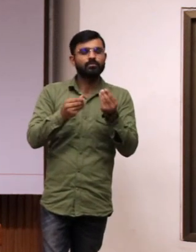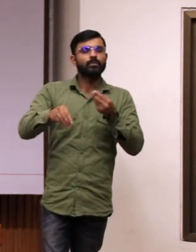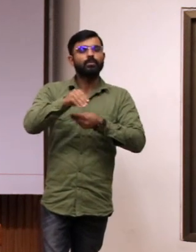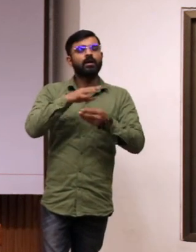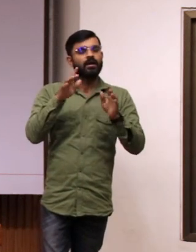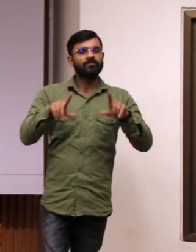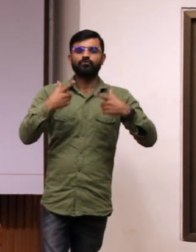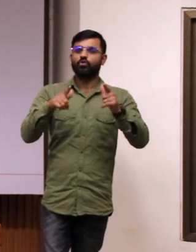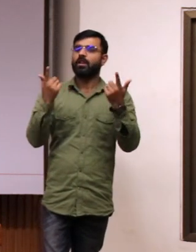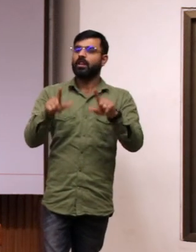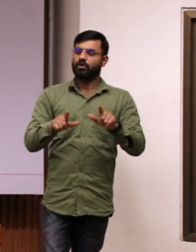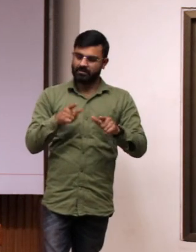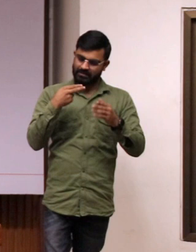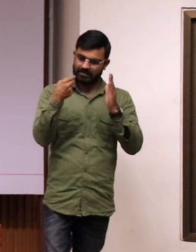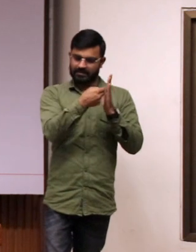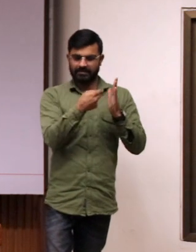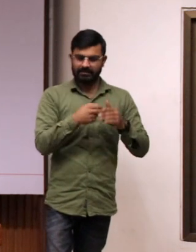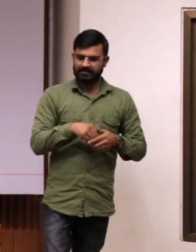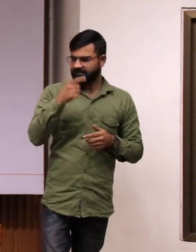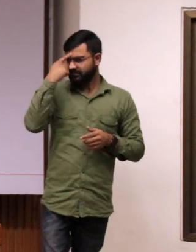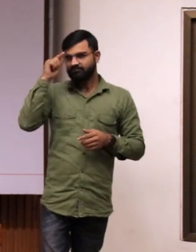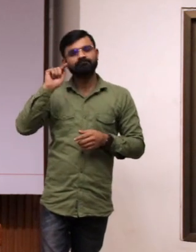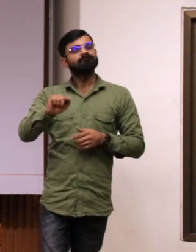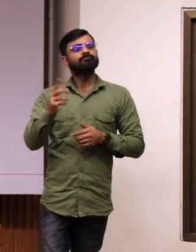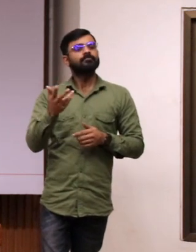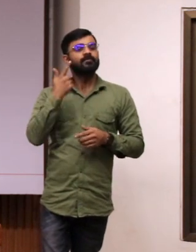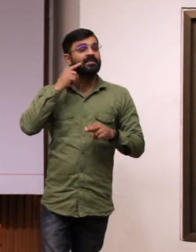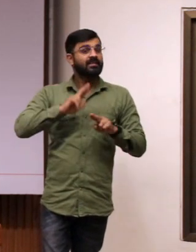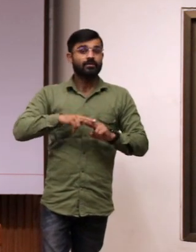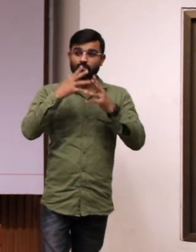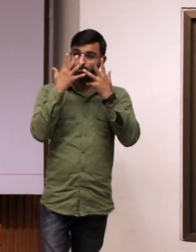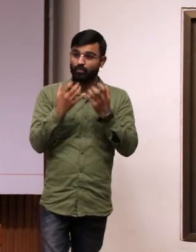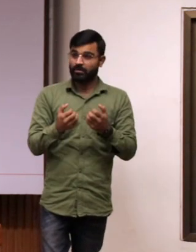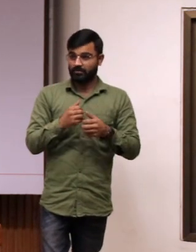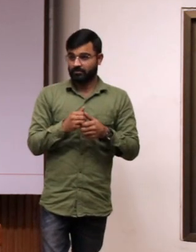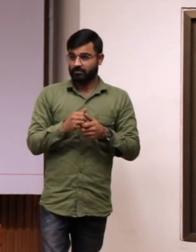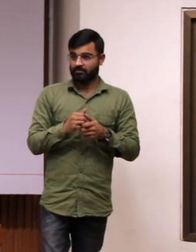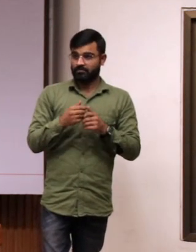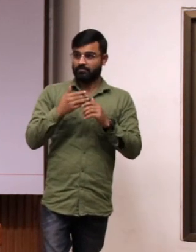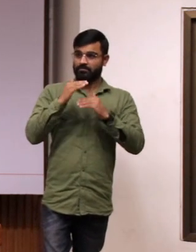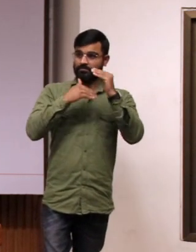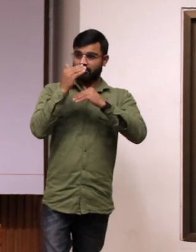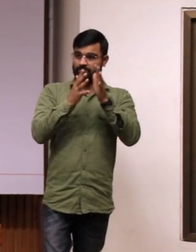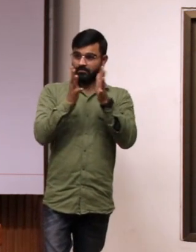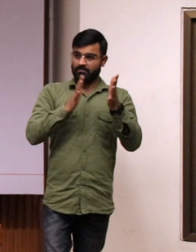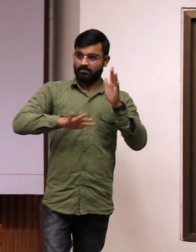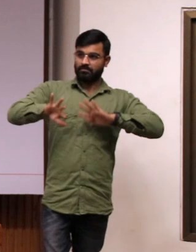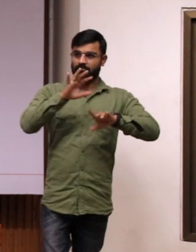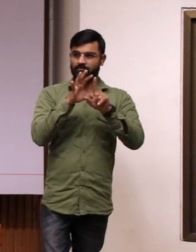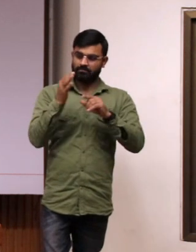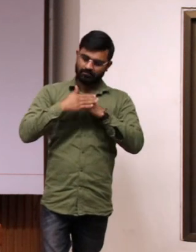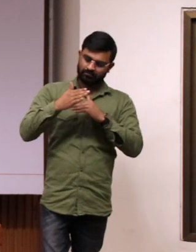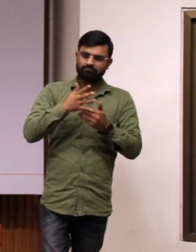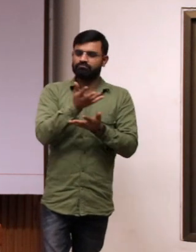ambit of the forest laws. But the concern here is, like, if you want to do any big development activity, like there already going